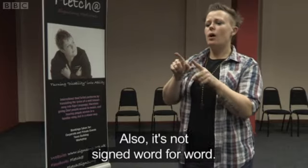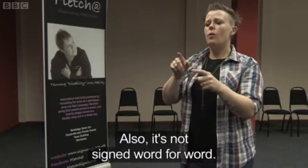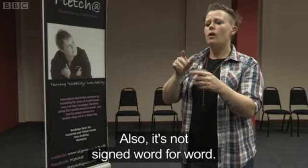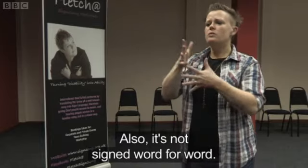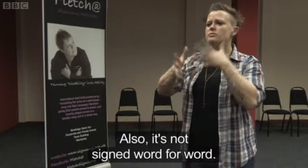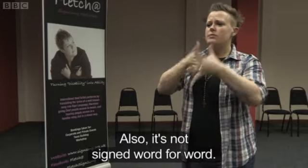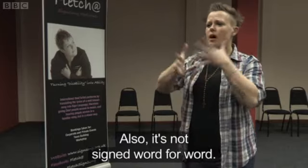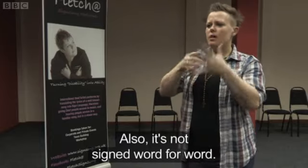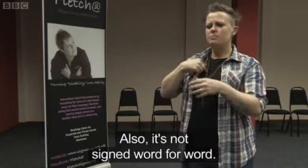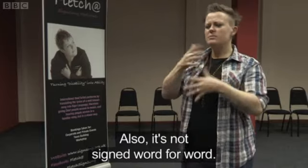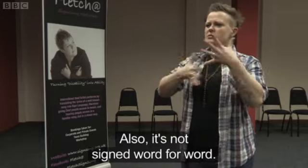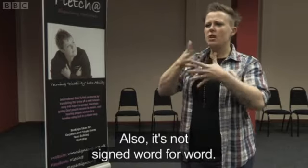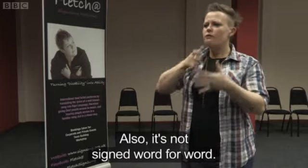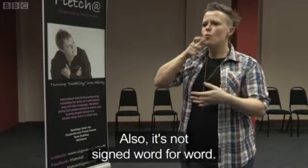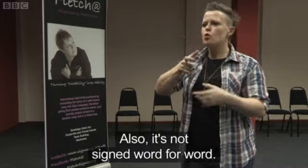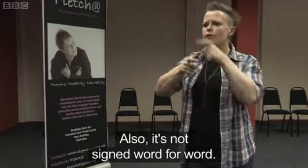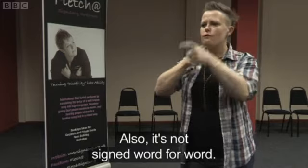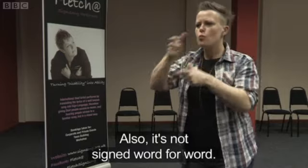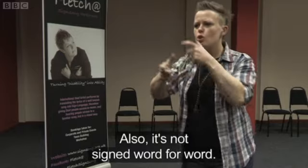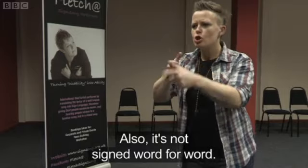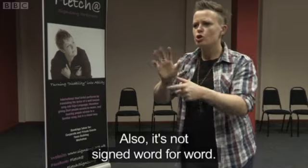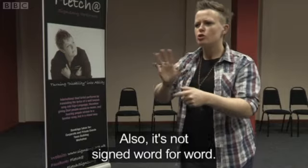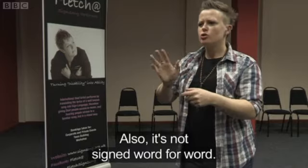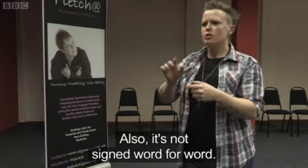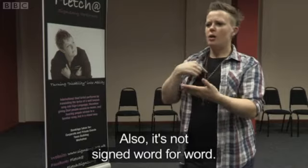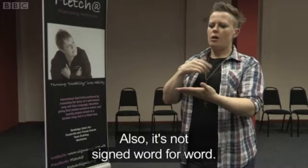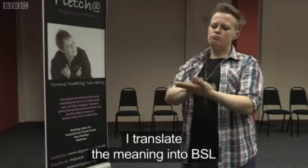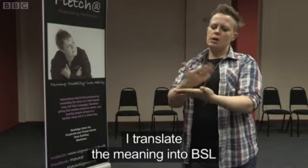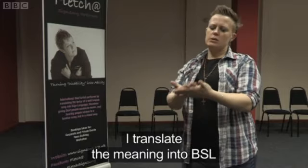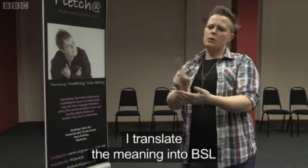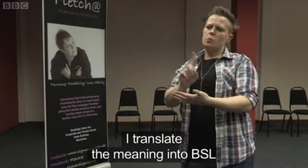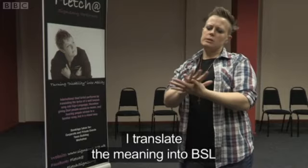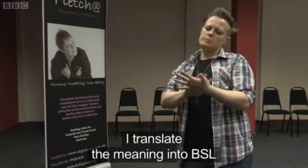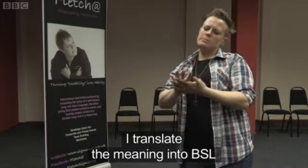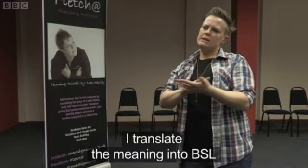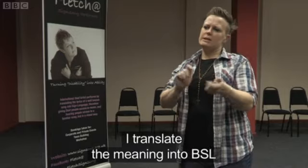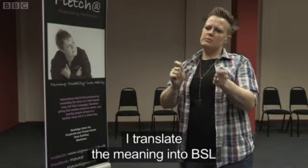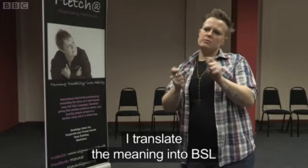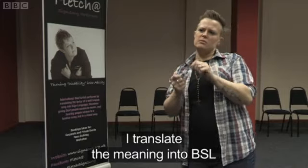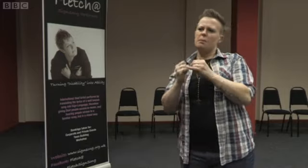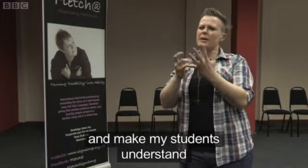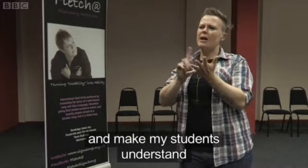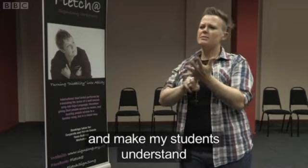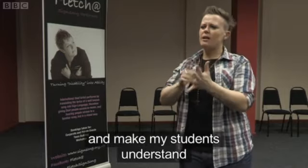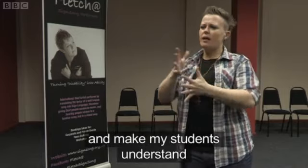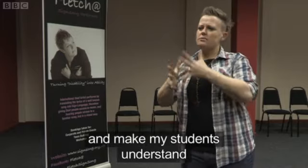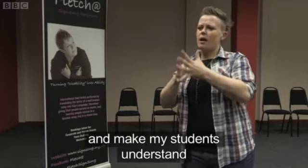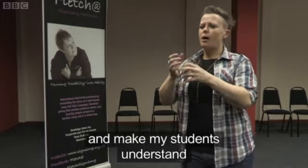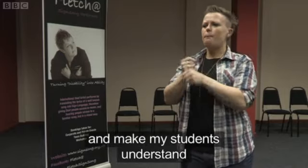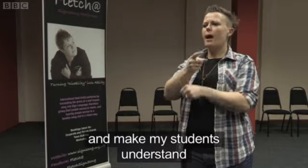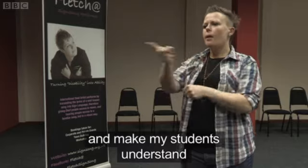Also, it's not signed word for word. I translate the meaning into BSL and make my students understand how